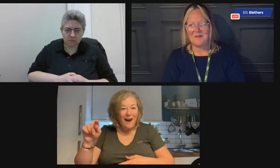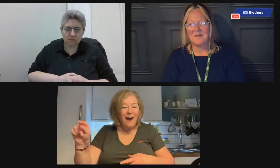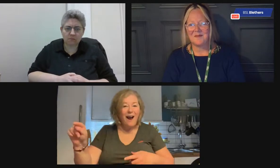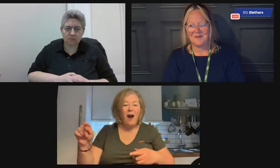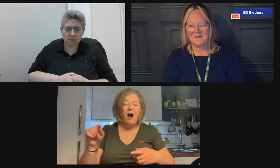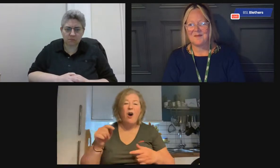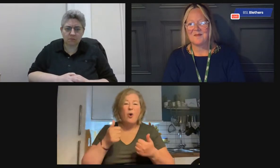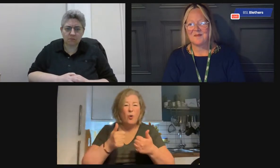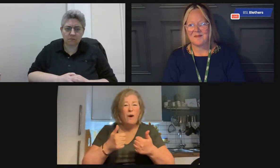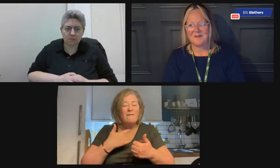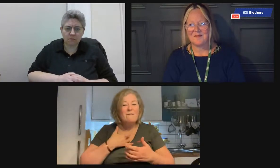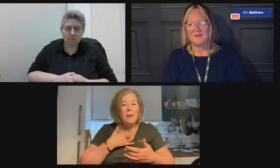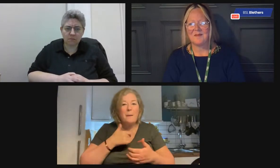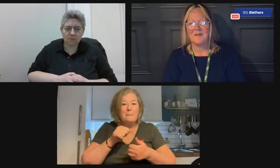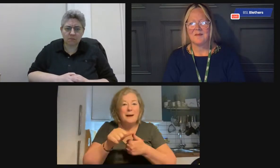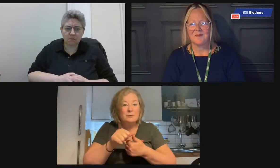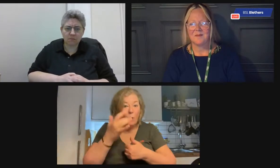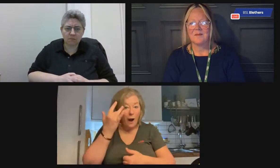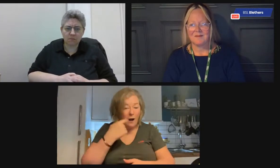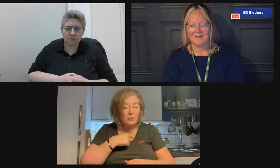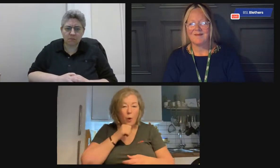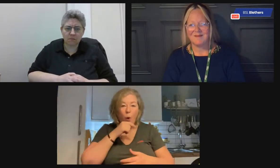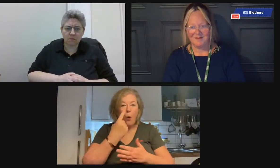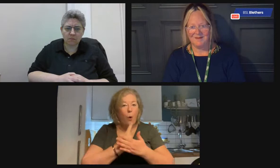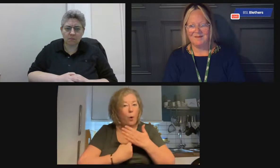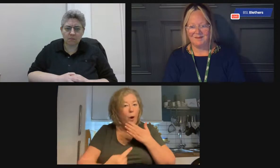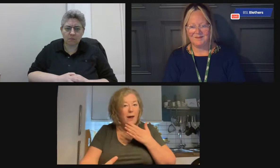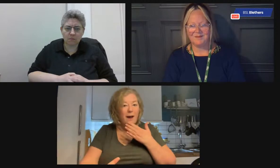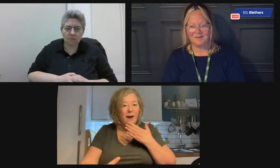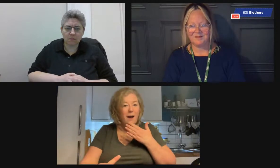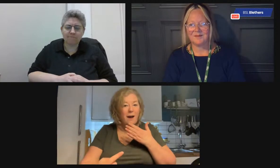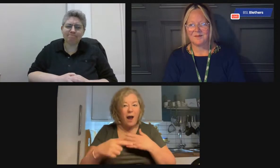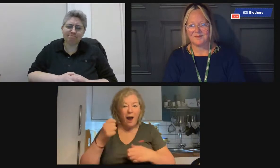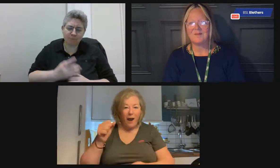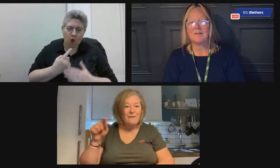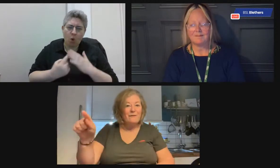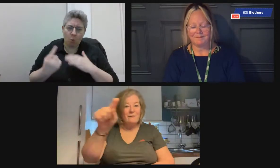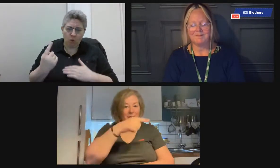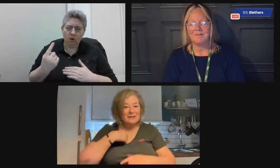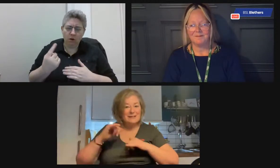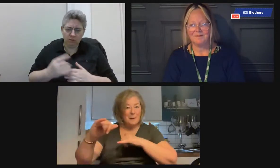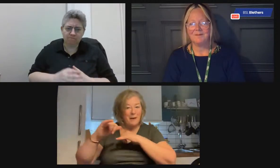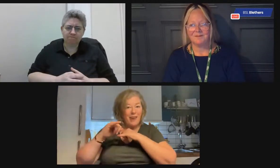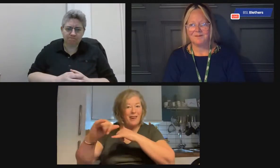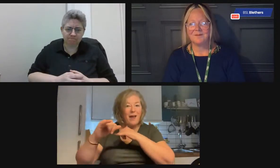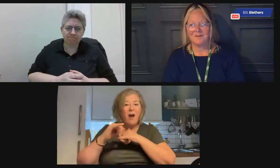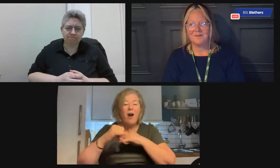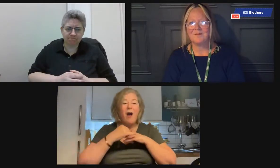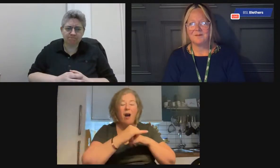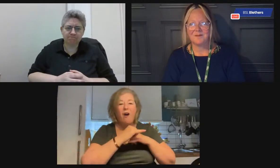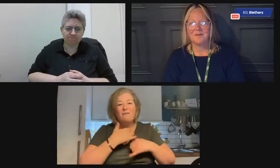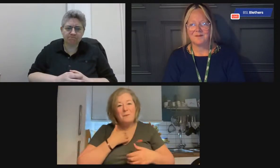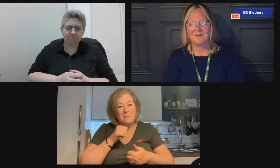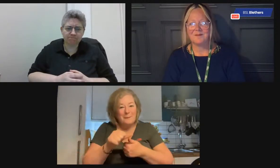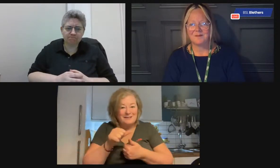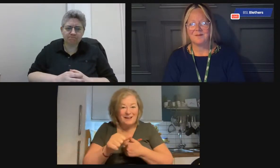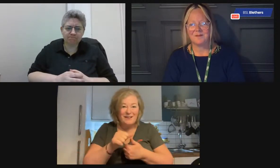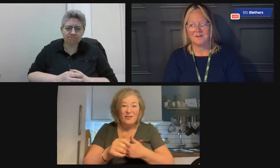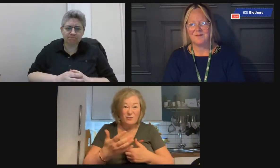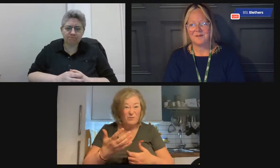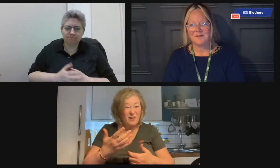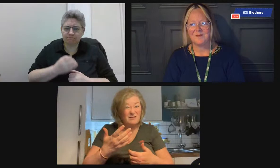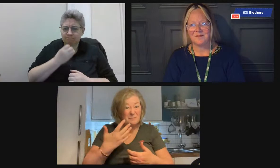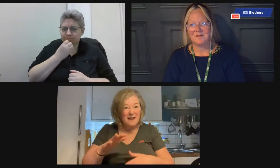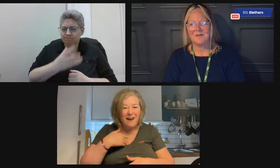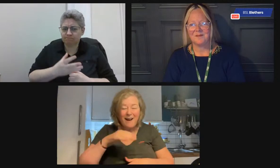lectures and speeches and talks. Met new faces, and I realised that I wasn't the only one. I had other